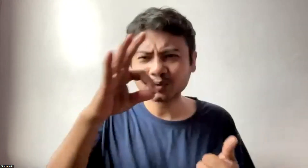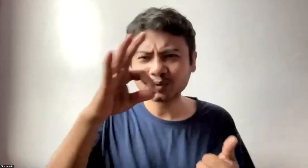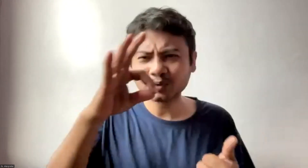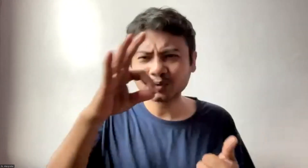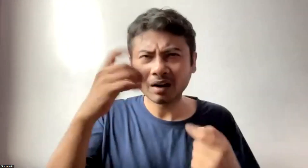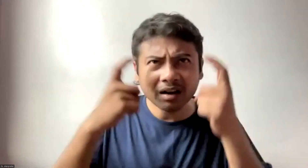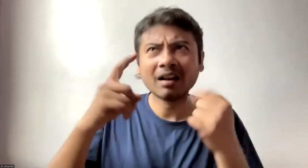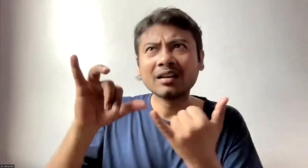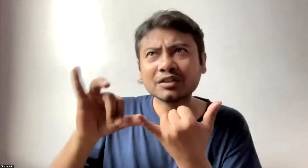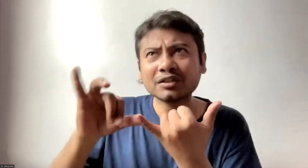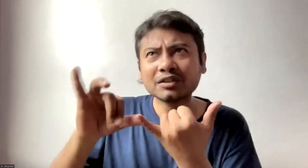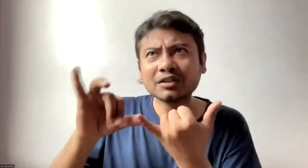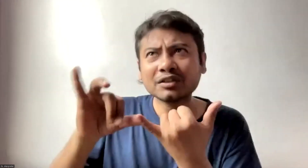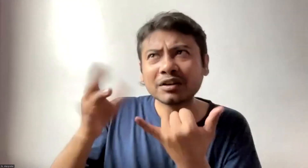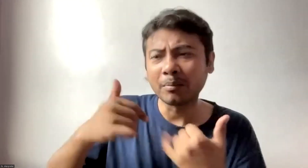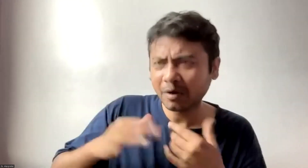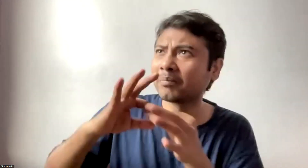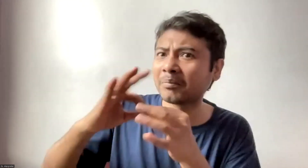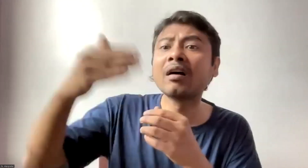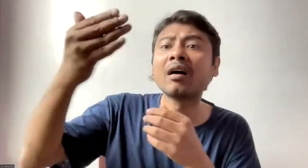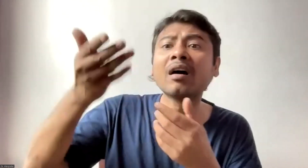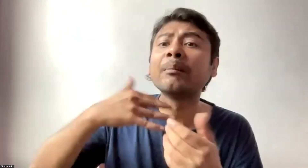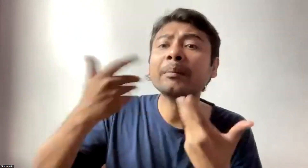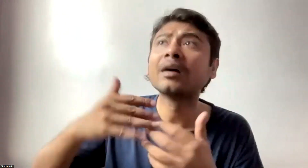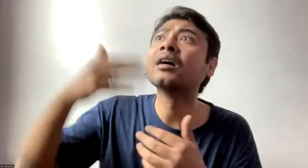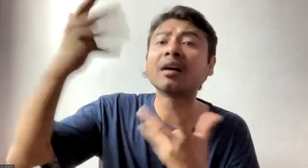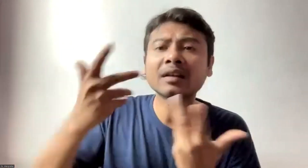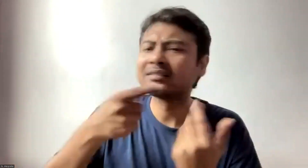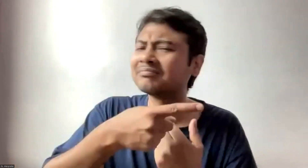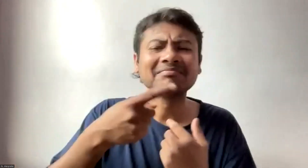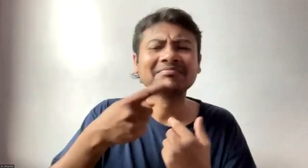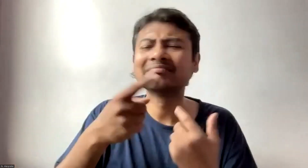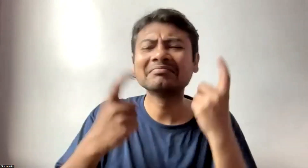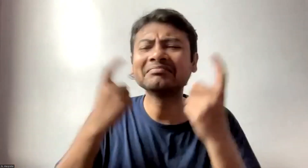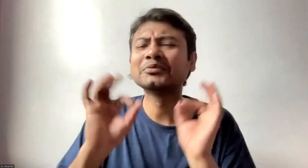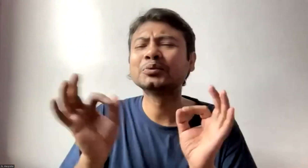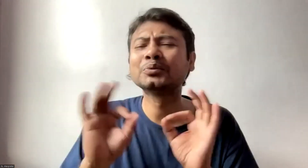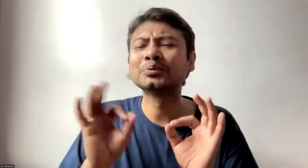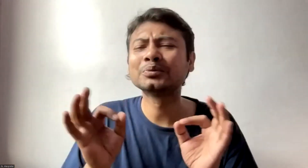I have a fight with my husband, or I have a lot of tension with my in-laws, or